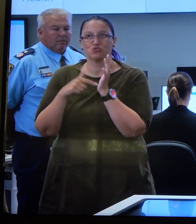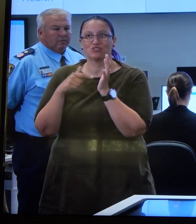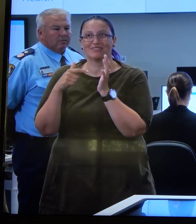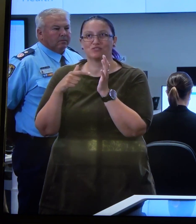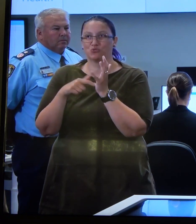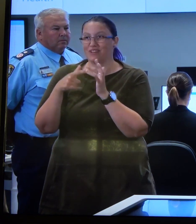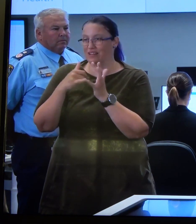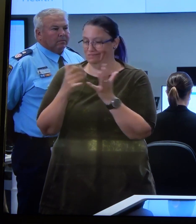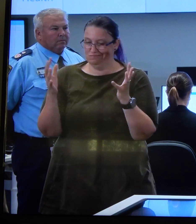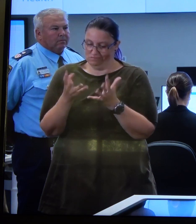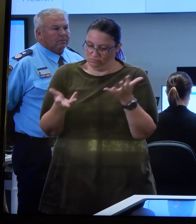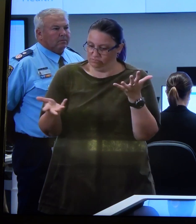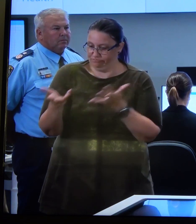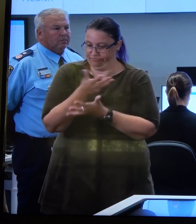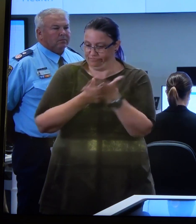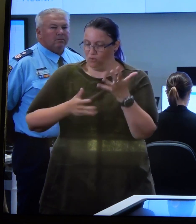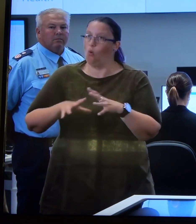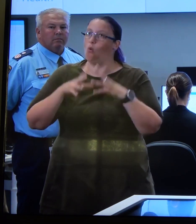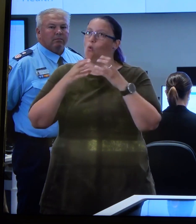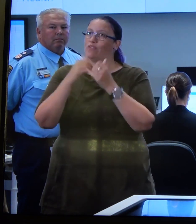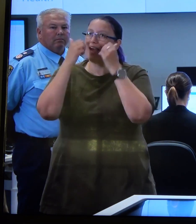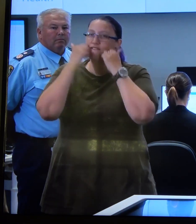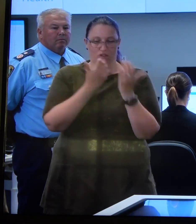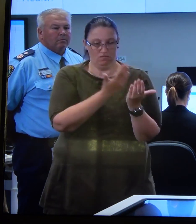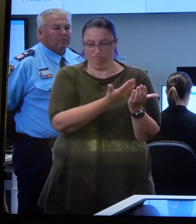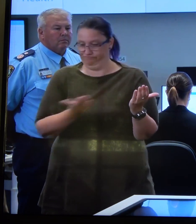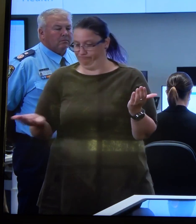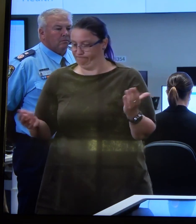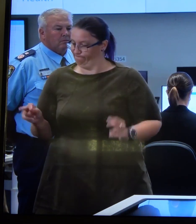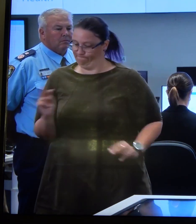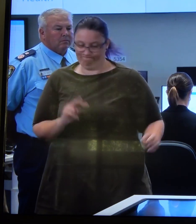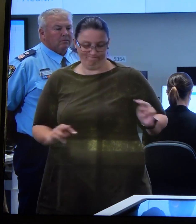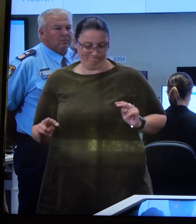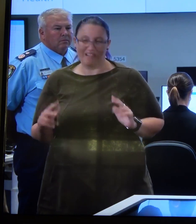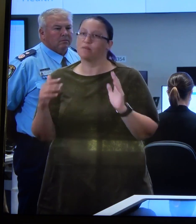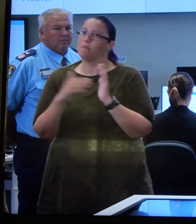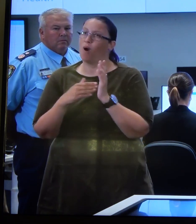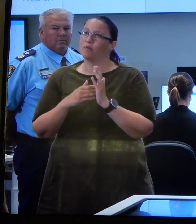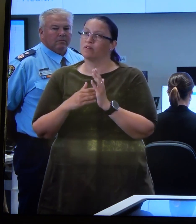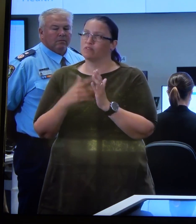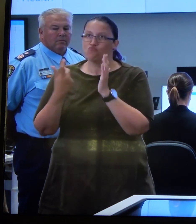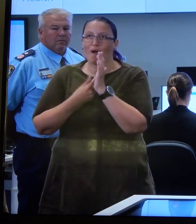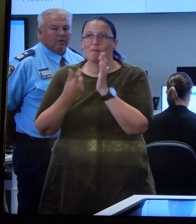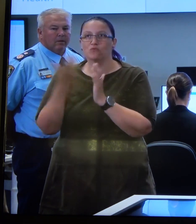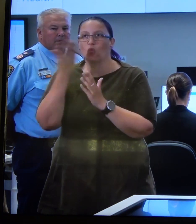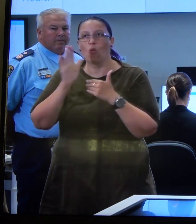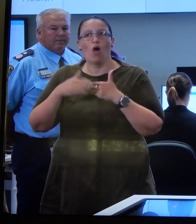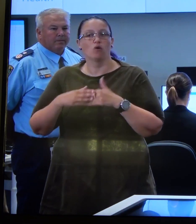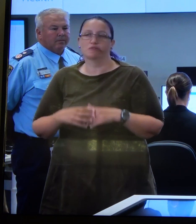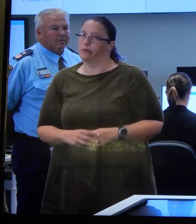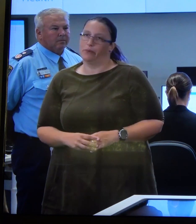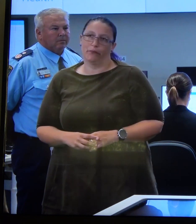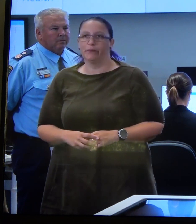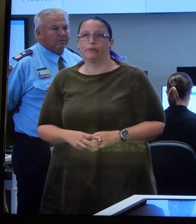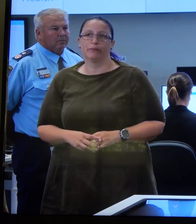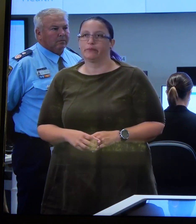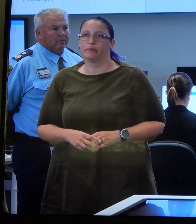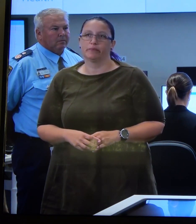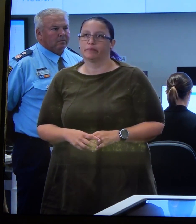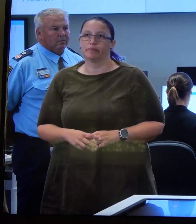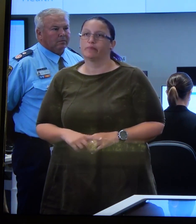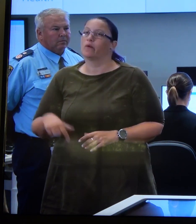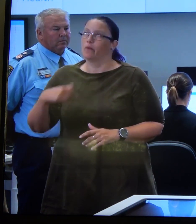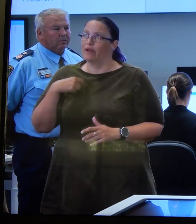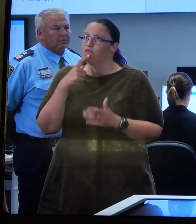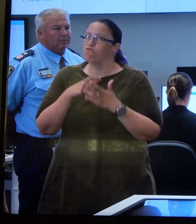this point of where we are, we do not recommend school closures. And instead we have recommended